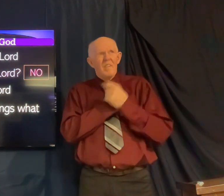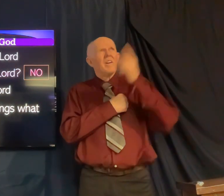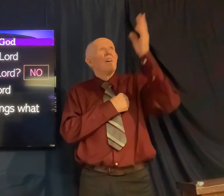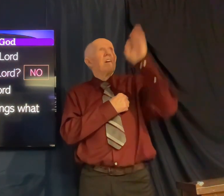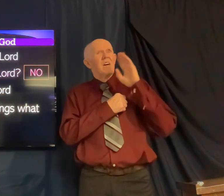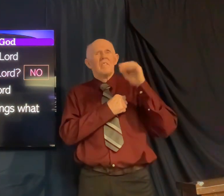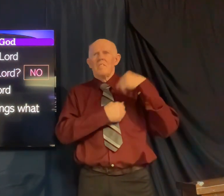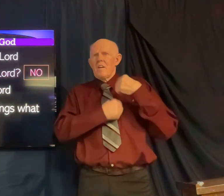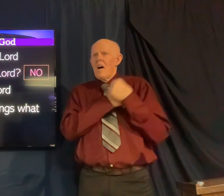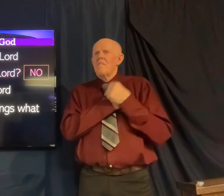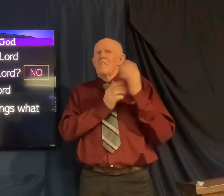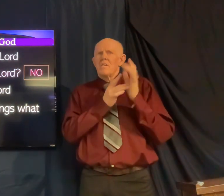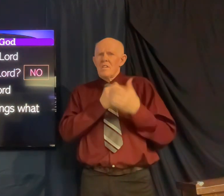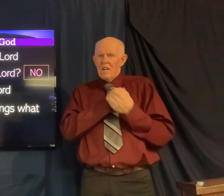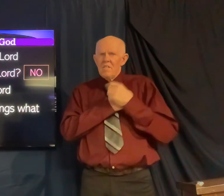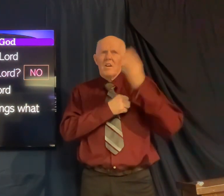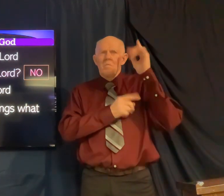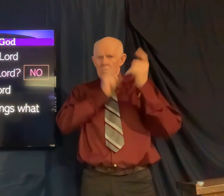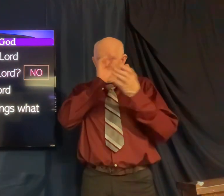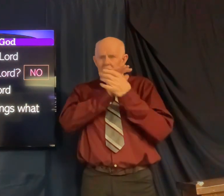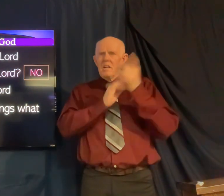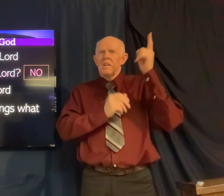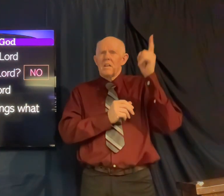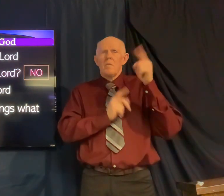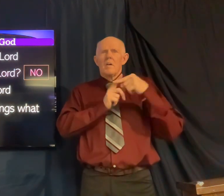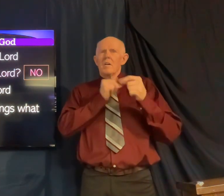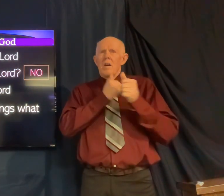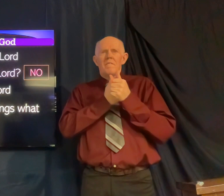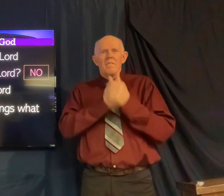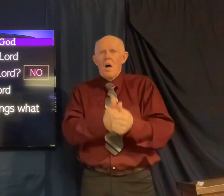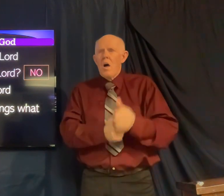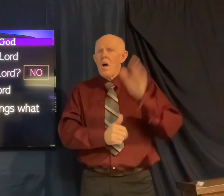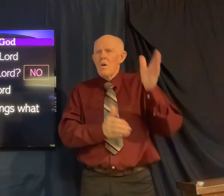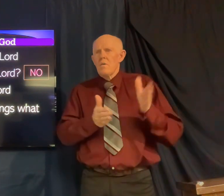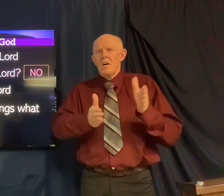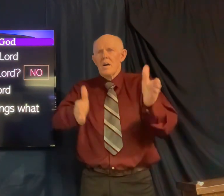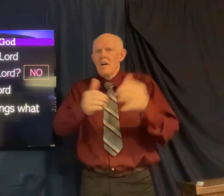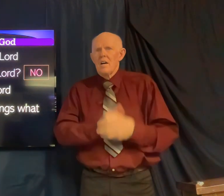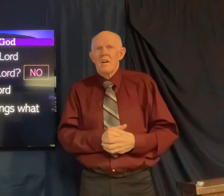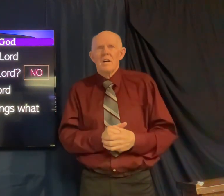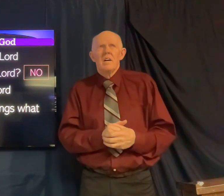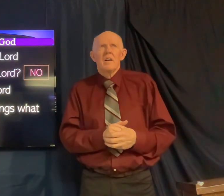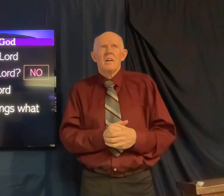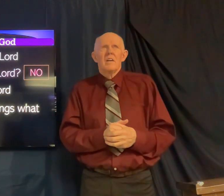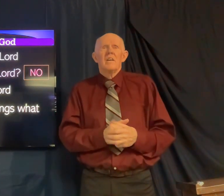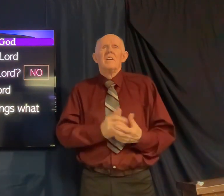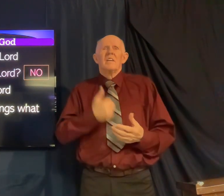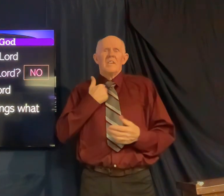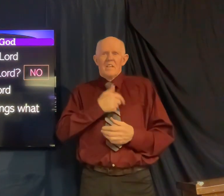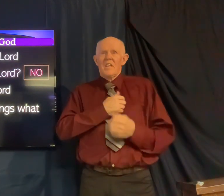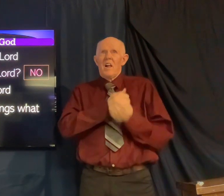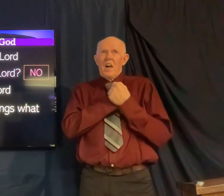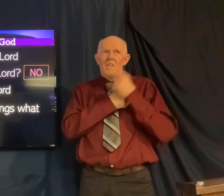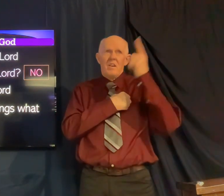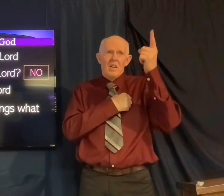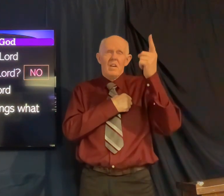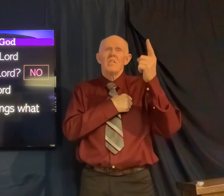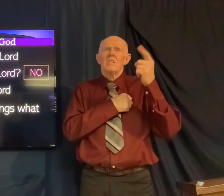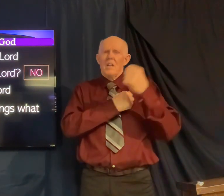And if we don't follow him, and if we don't believe in the love of Jesus, that's not his way.